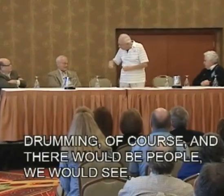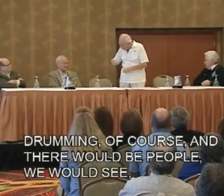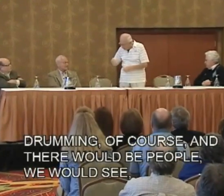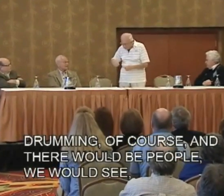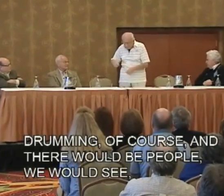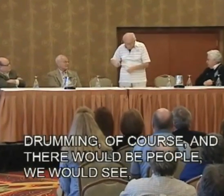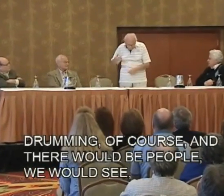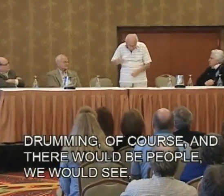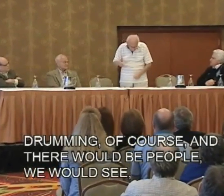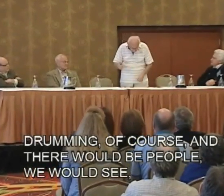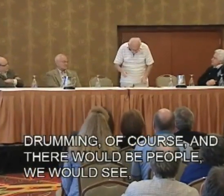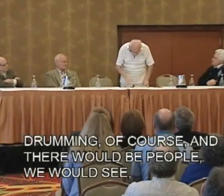don't you yep